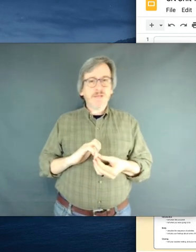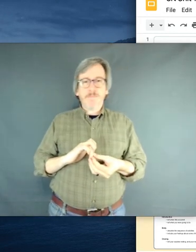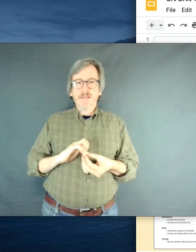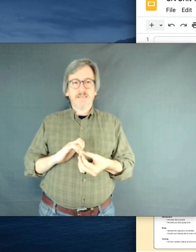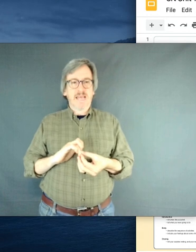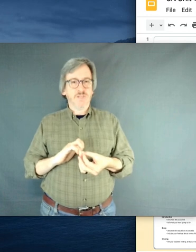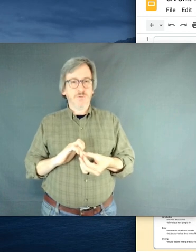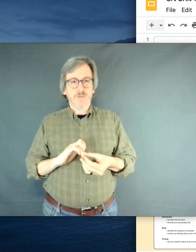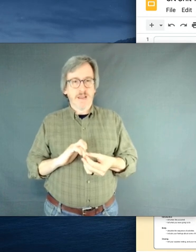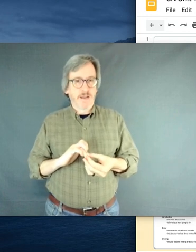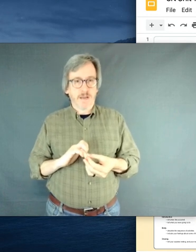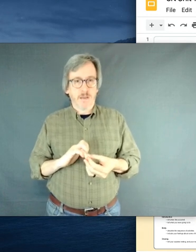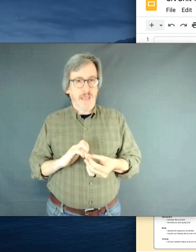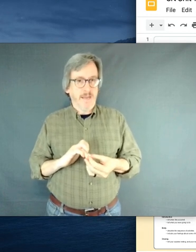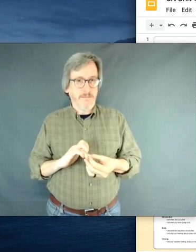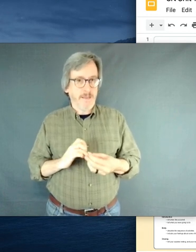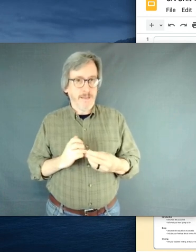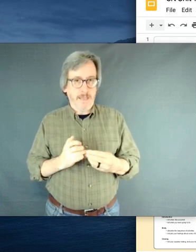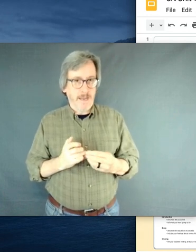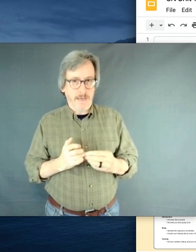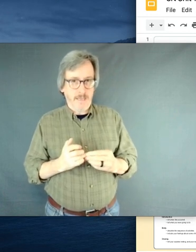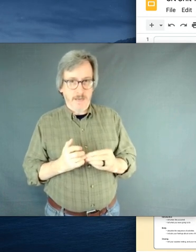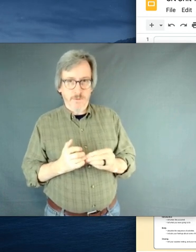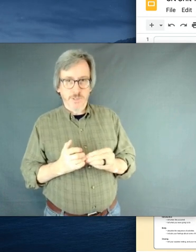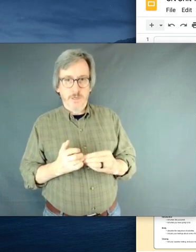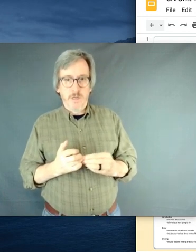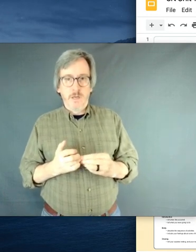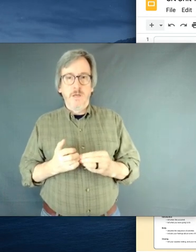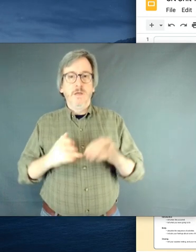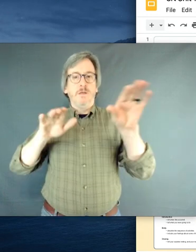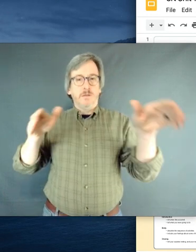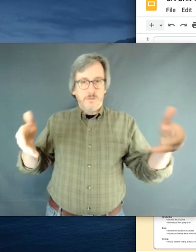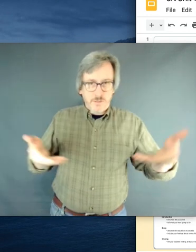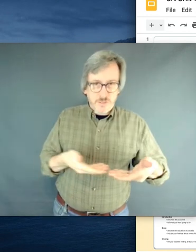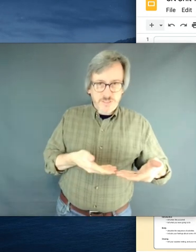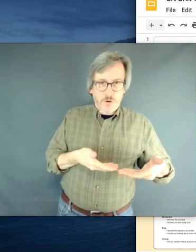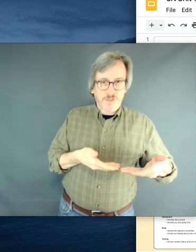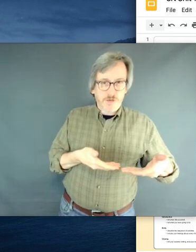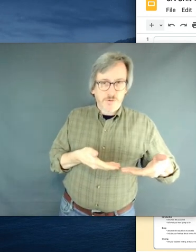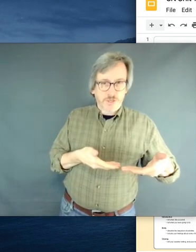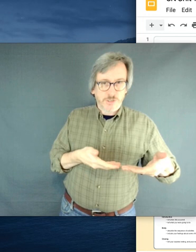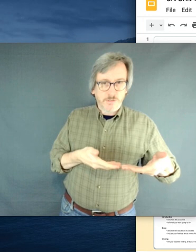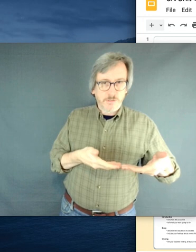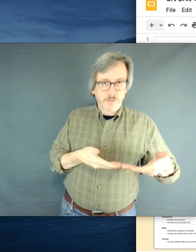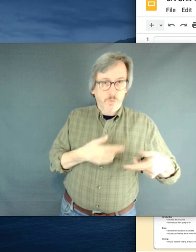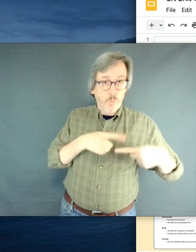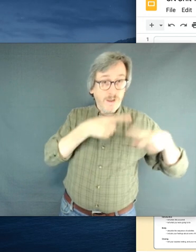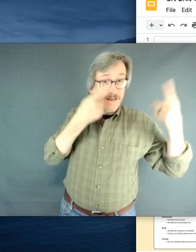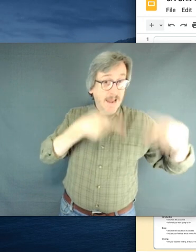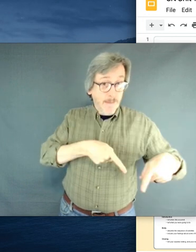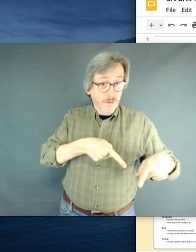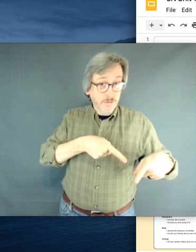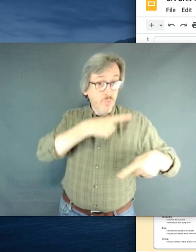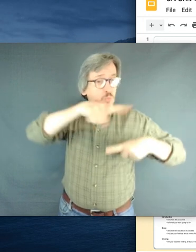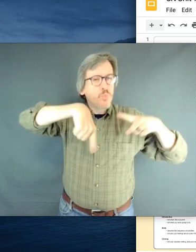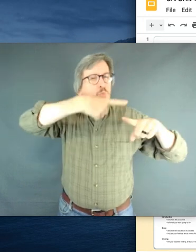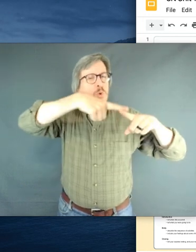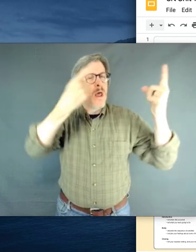Same type ideas as you narrate anything in any language. Start with an introduction. When did it